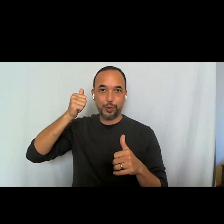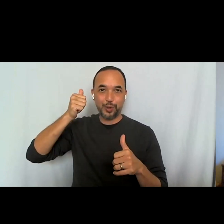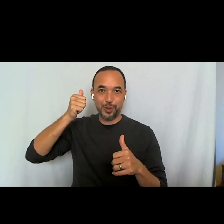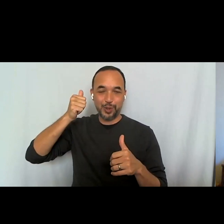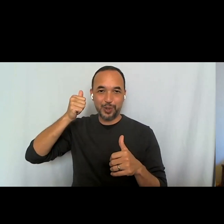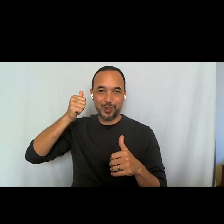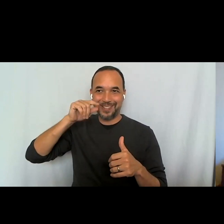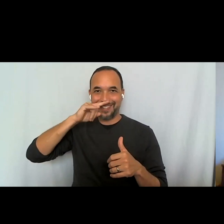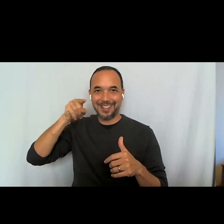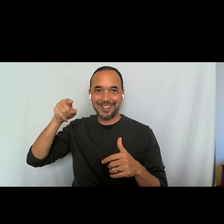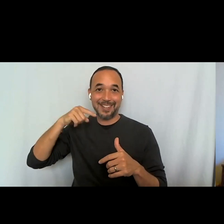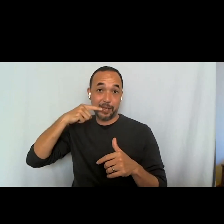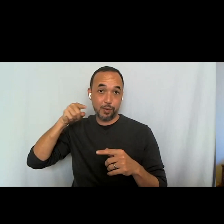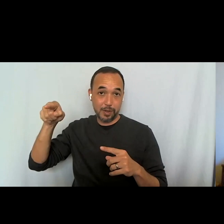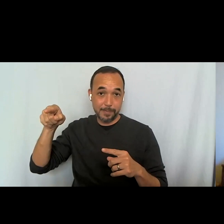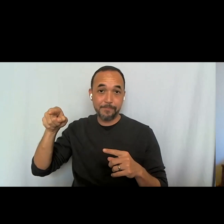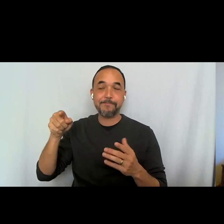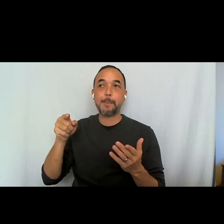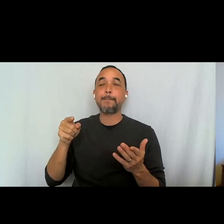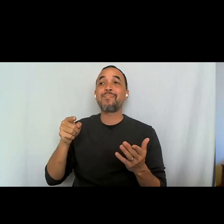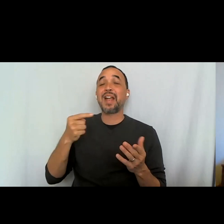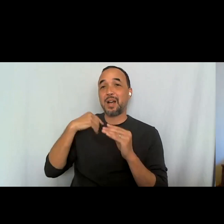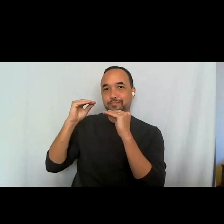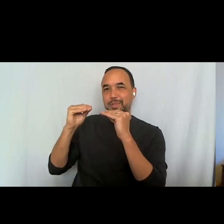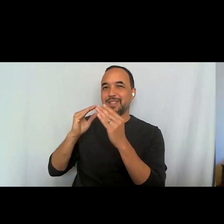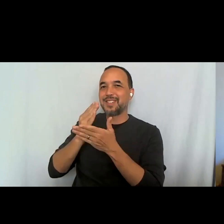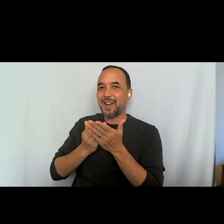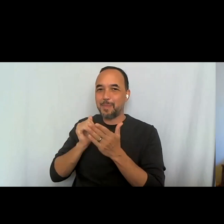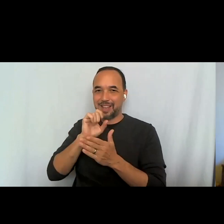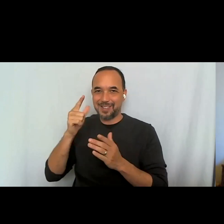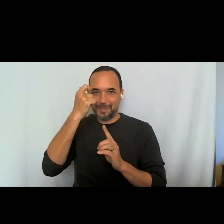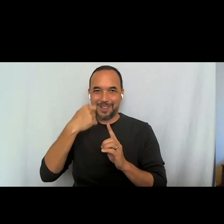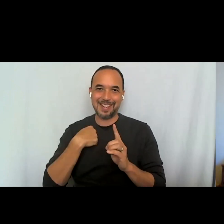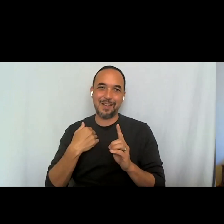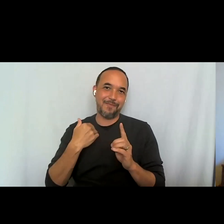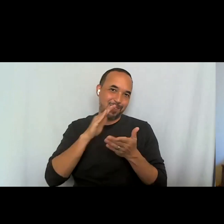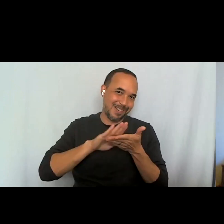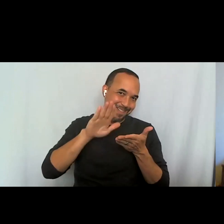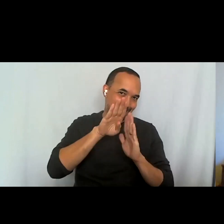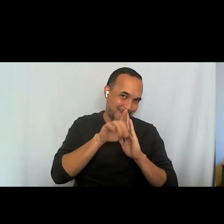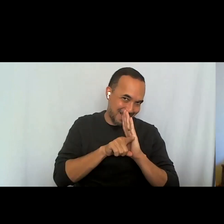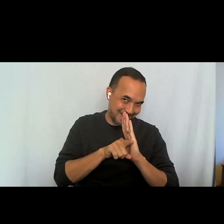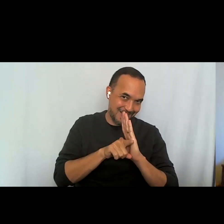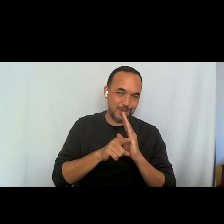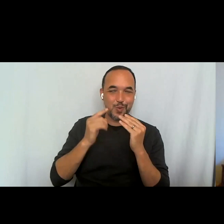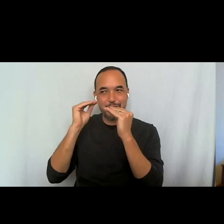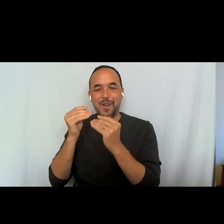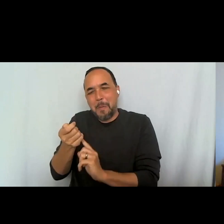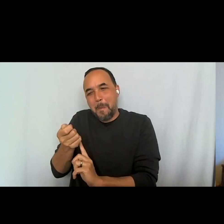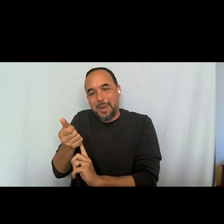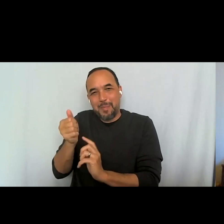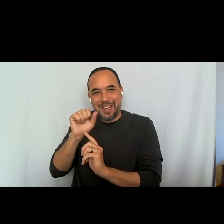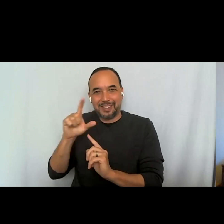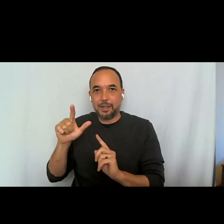her some ASL because I have a background in that from college, but not to the extent in which I'm teaching my deaf child. So